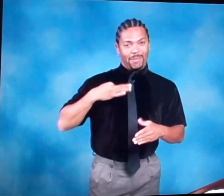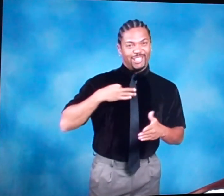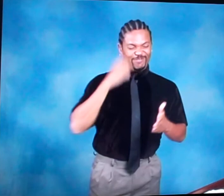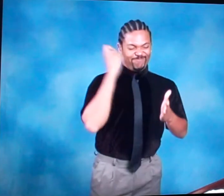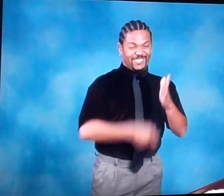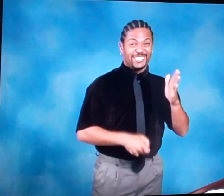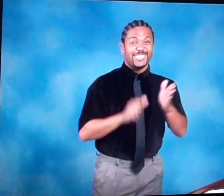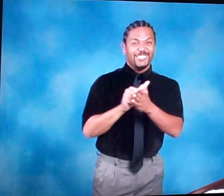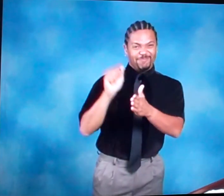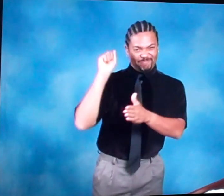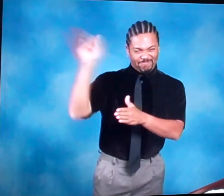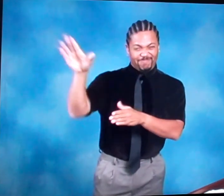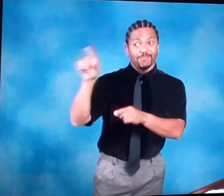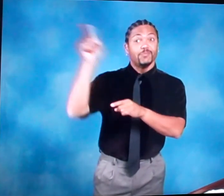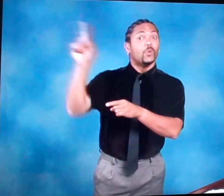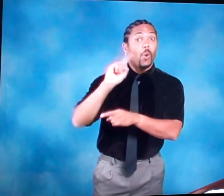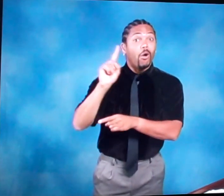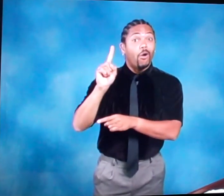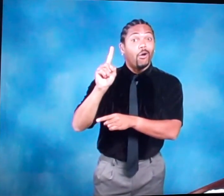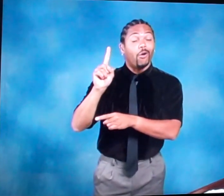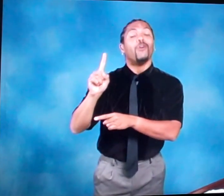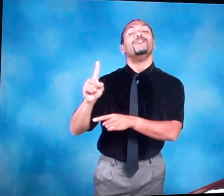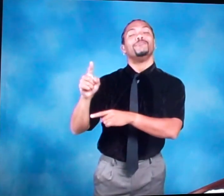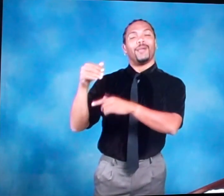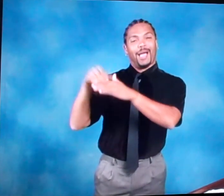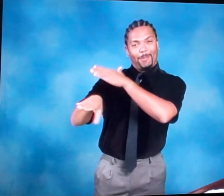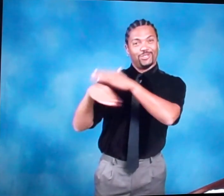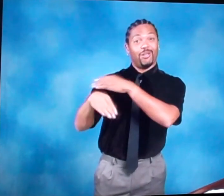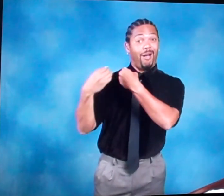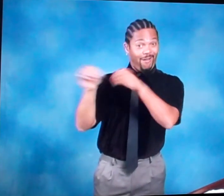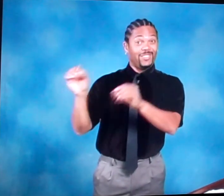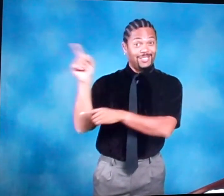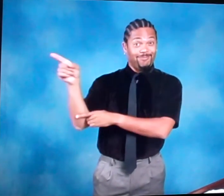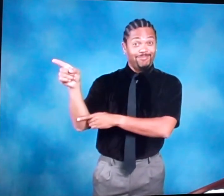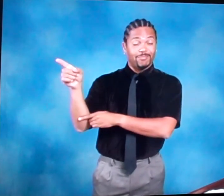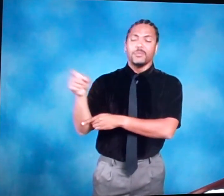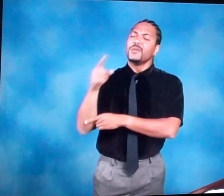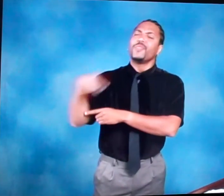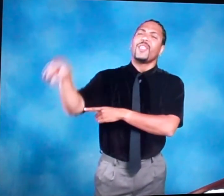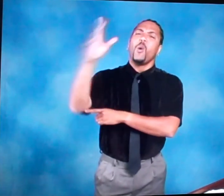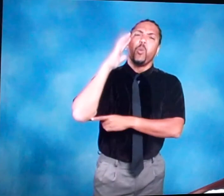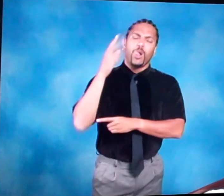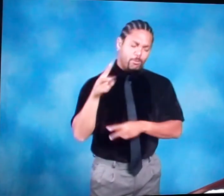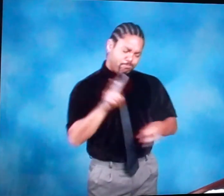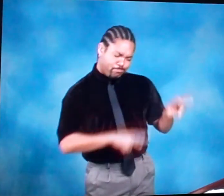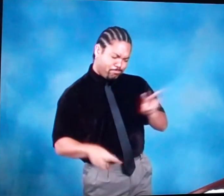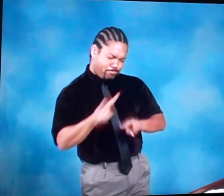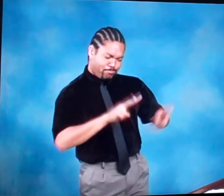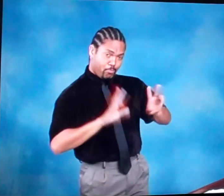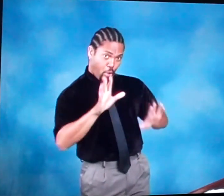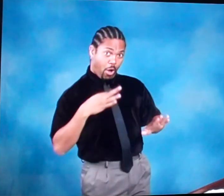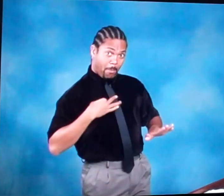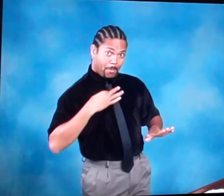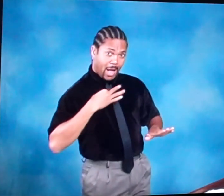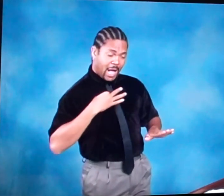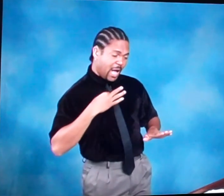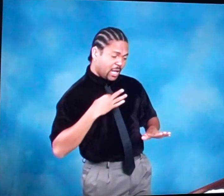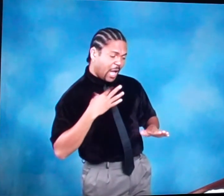out, as well as the application fee. You're going to need to send it to the admission office. They'll look at